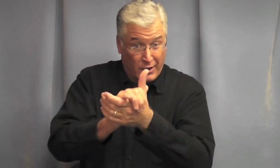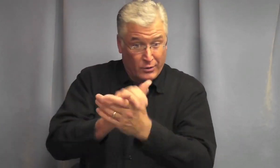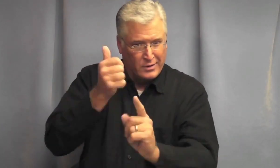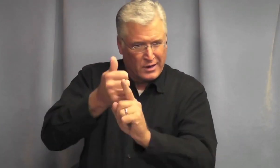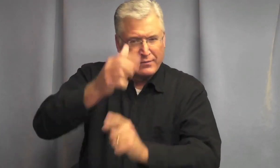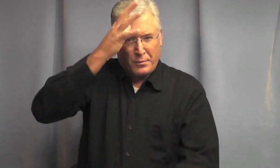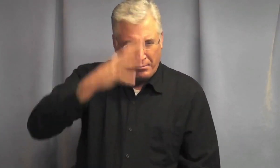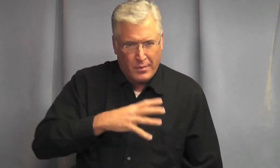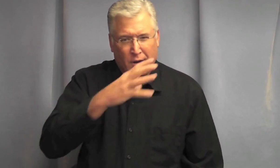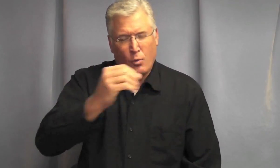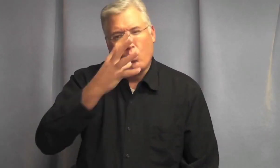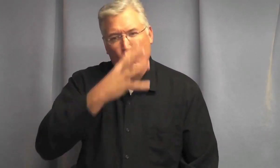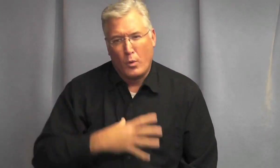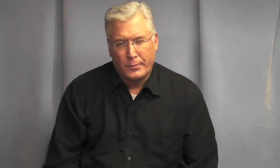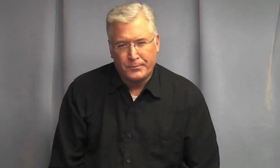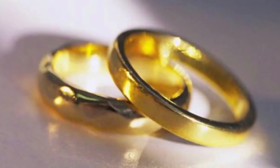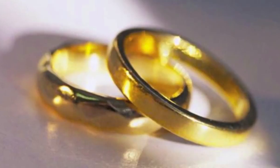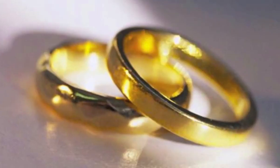marriage is between a man and a woman only.